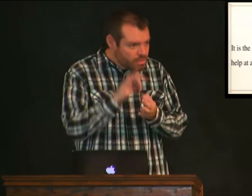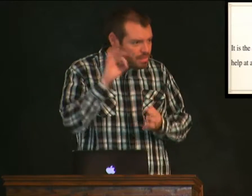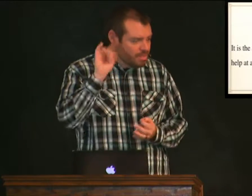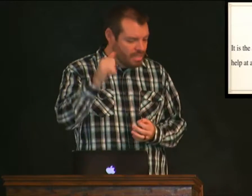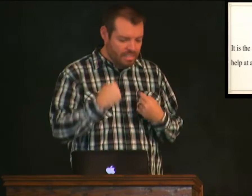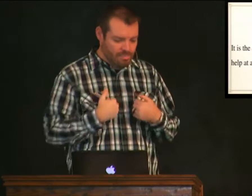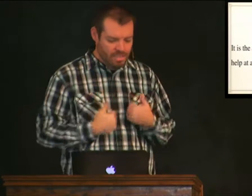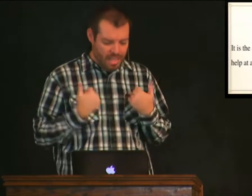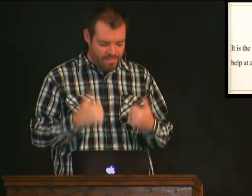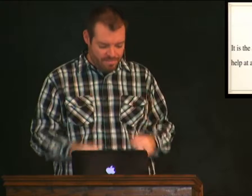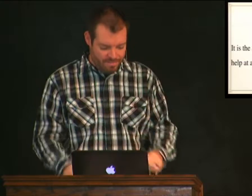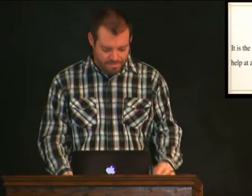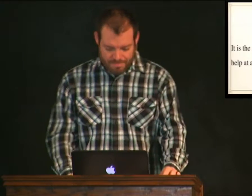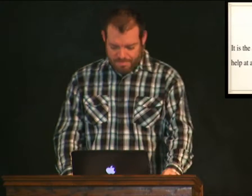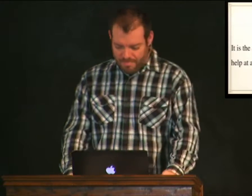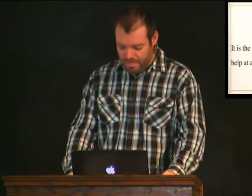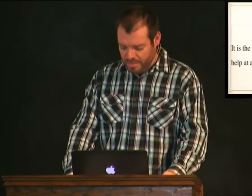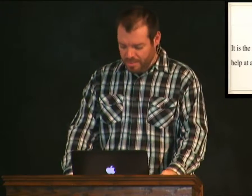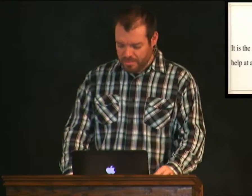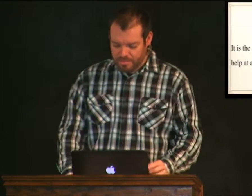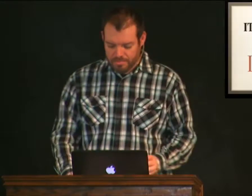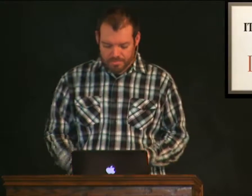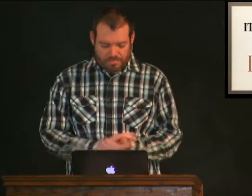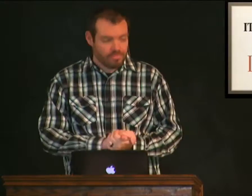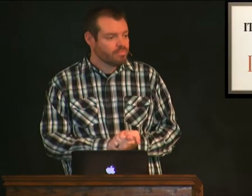So it's the Spirit that gives me life.